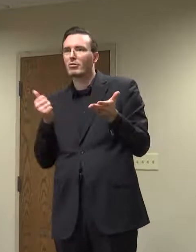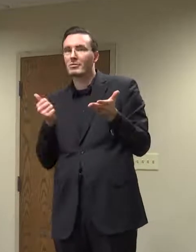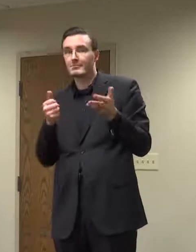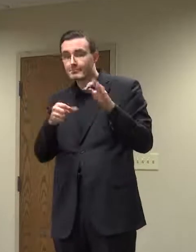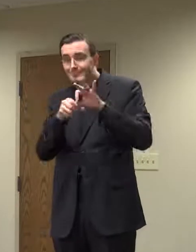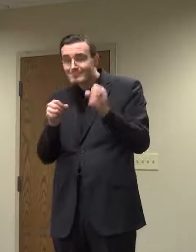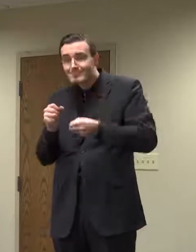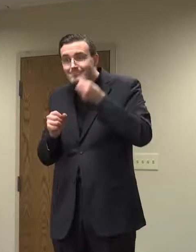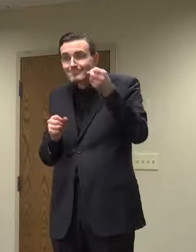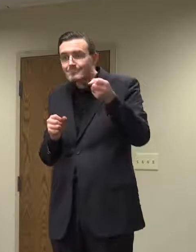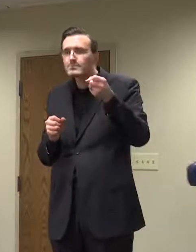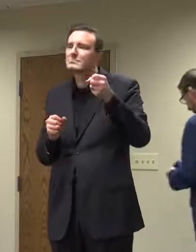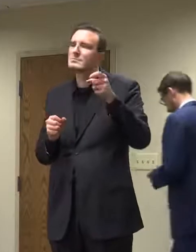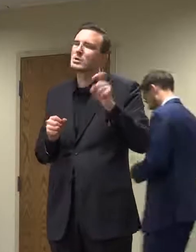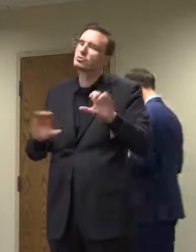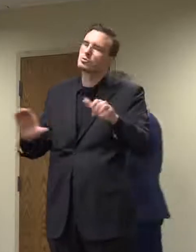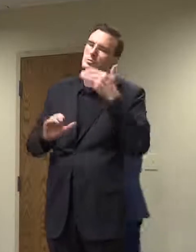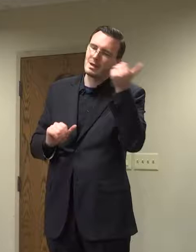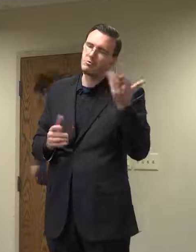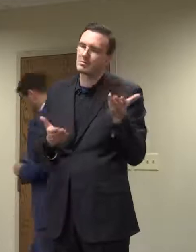better.